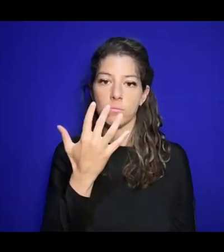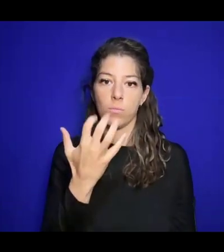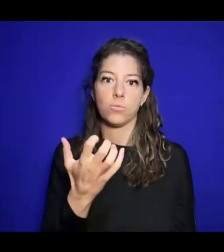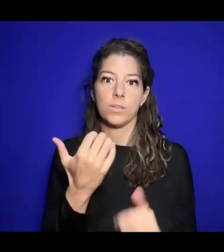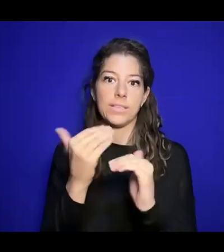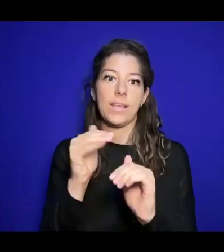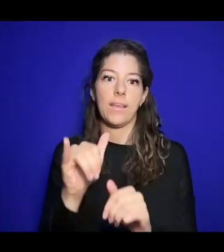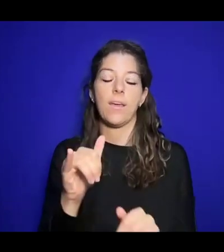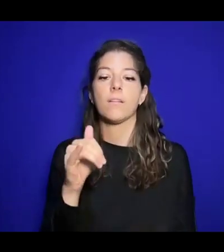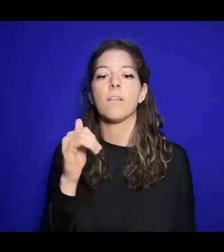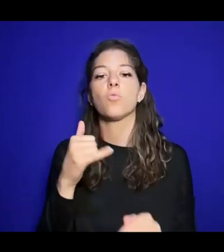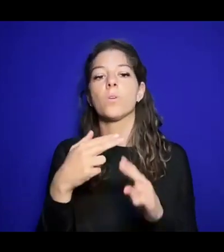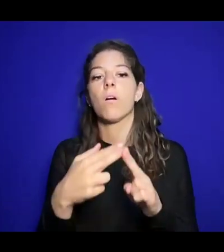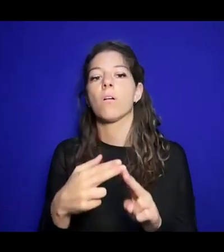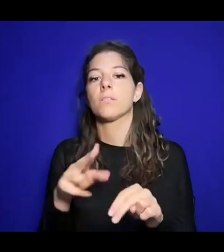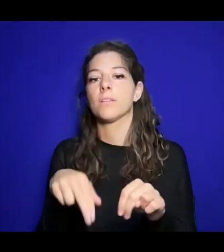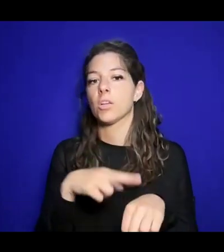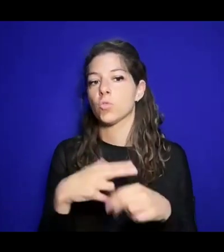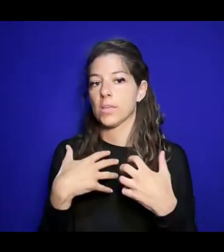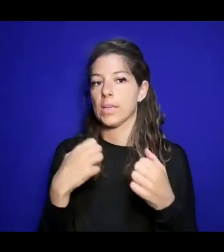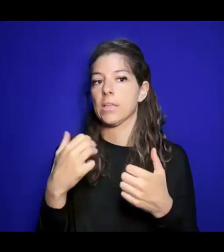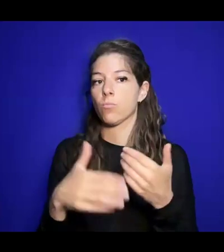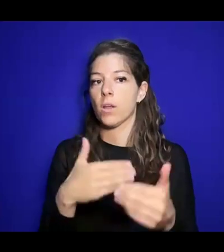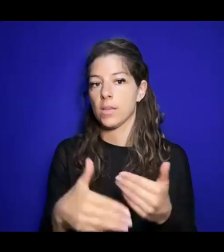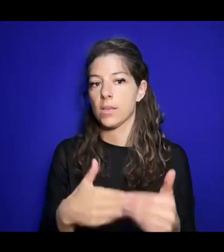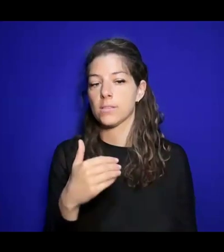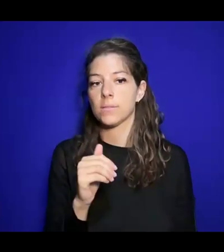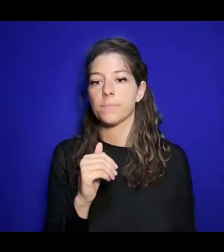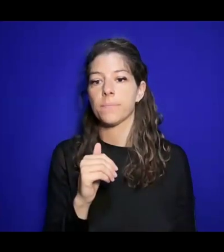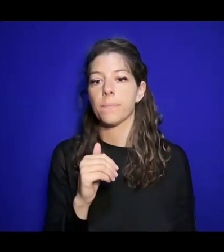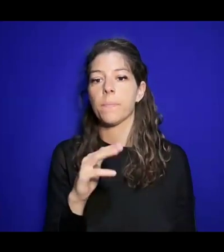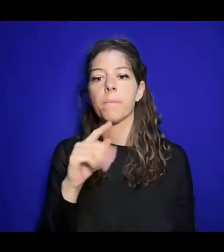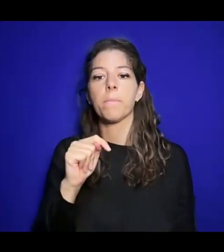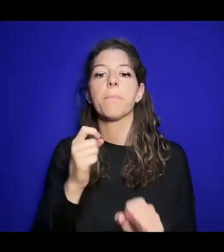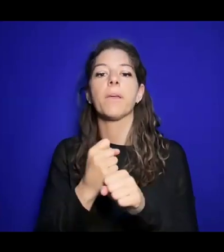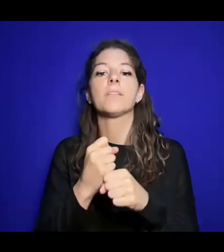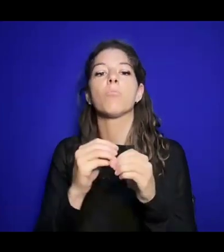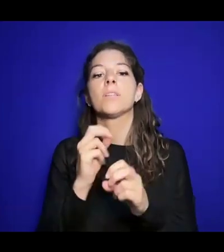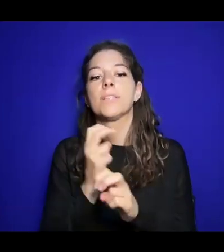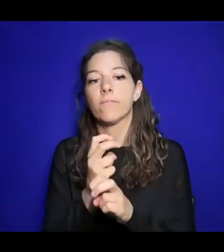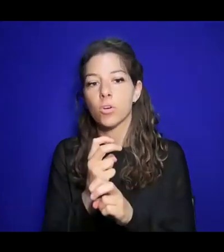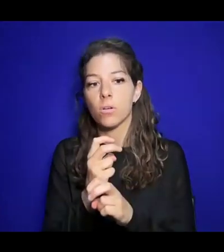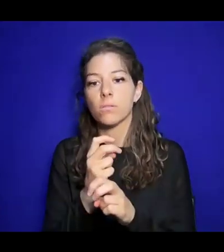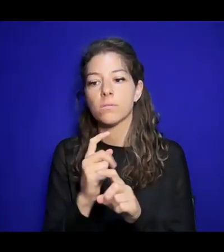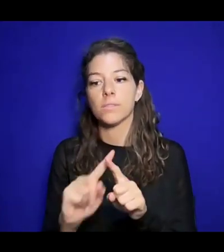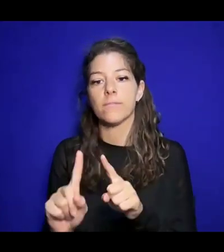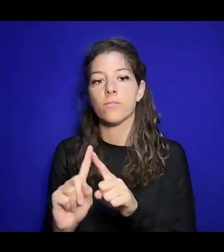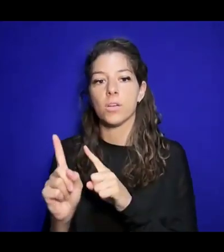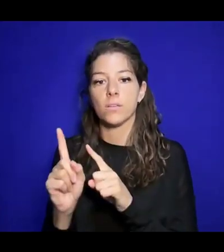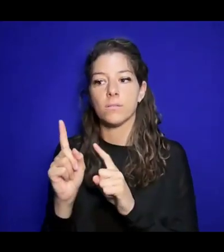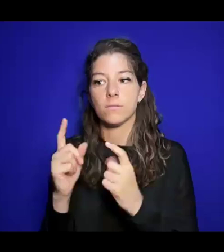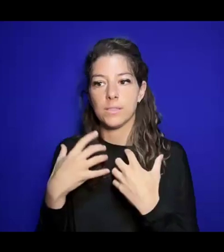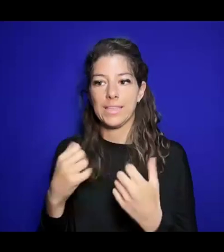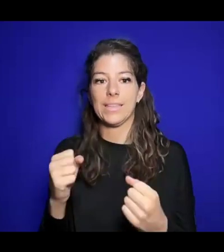it. So that's what we call the natural healing process, but that makes it more difficult to get different